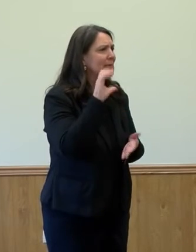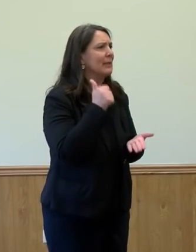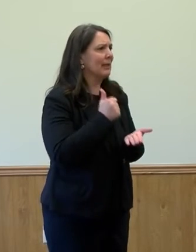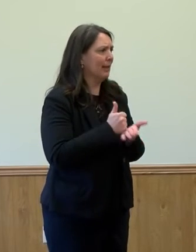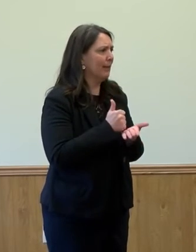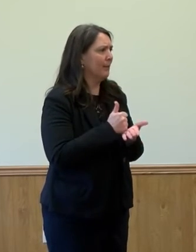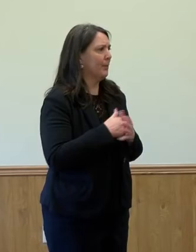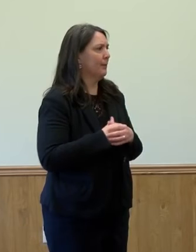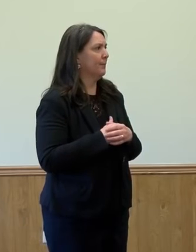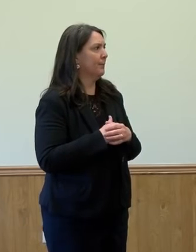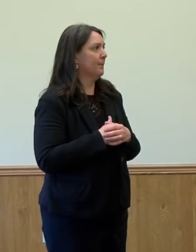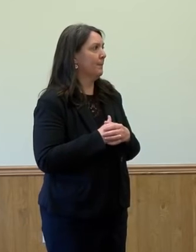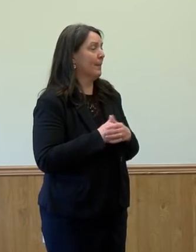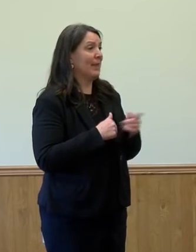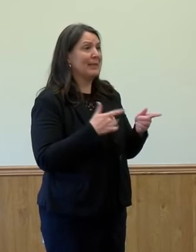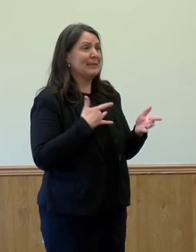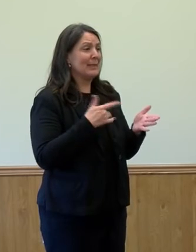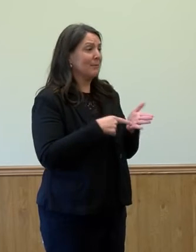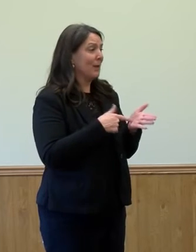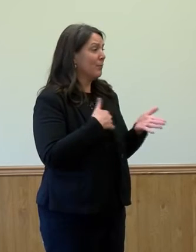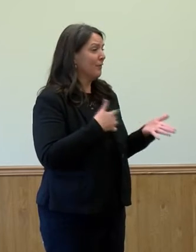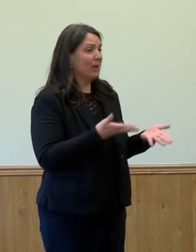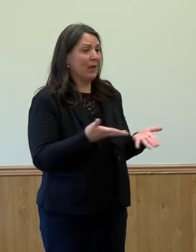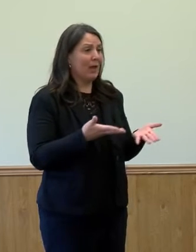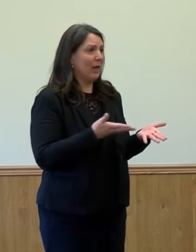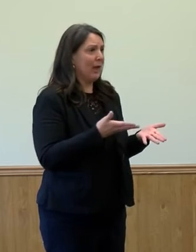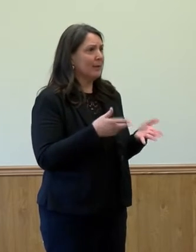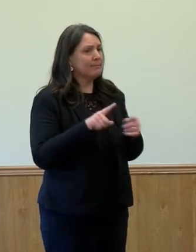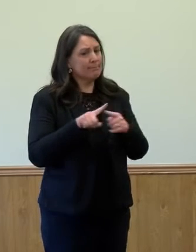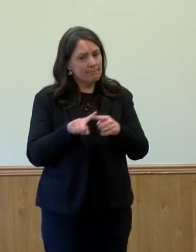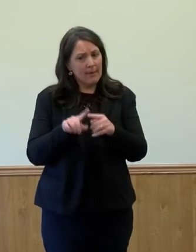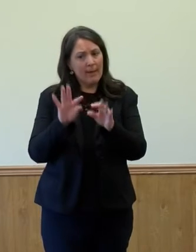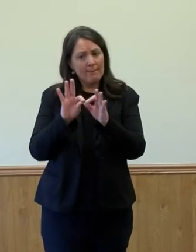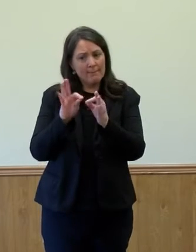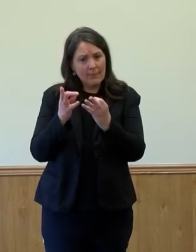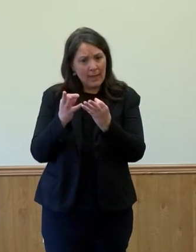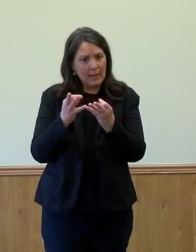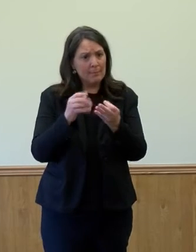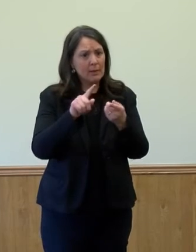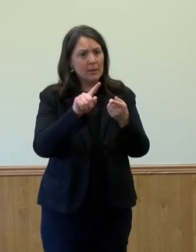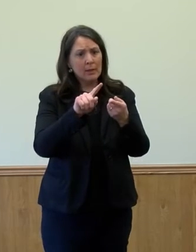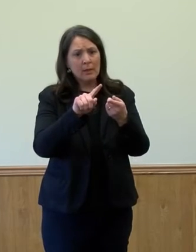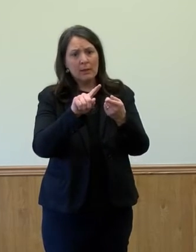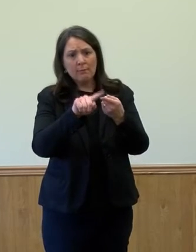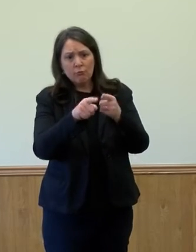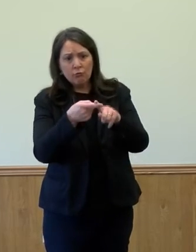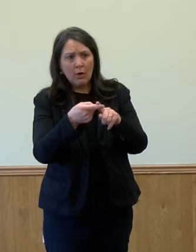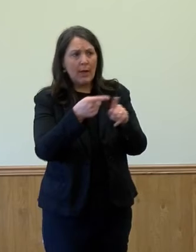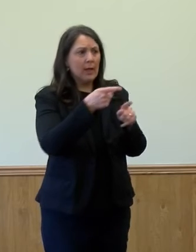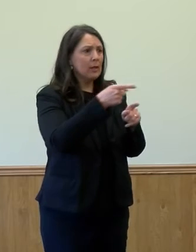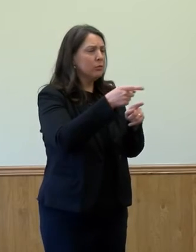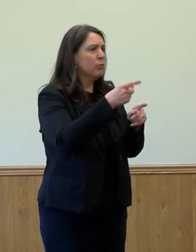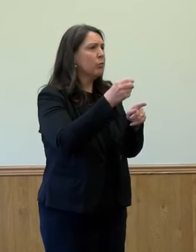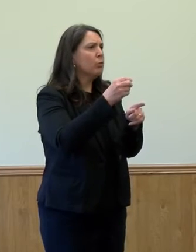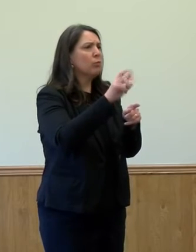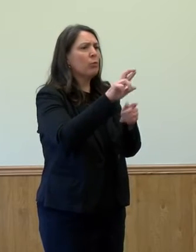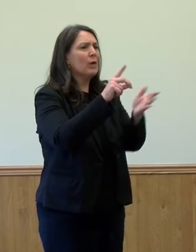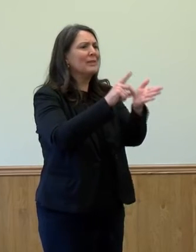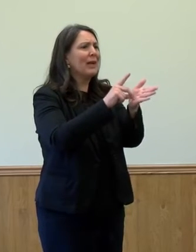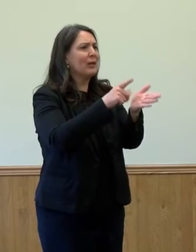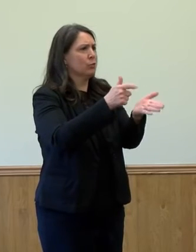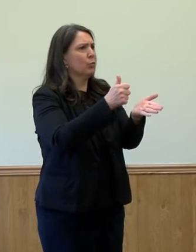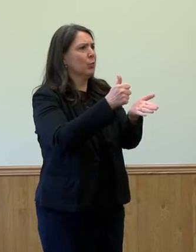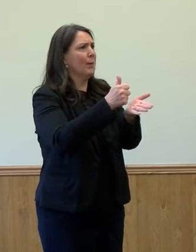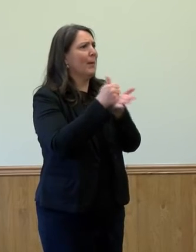It's always okay to turn to a trusted friend, family member, or professional if you are feeling overwhelmed or if you have noticed a change in your mental